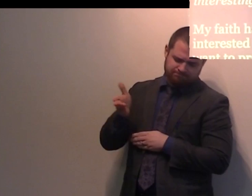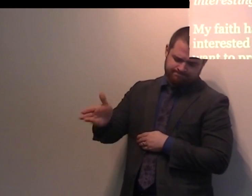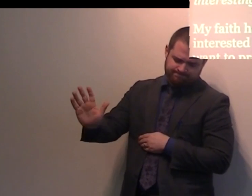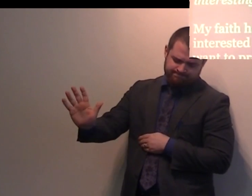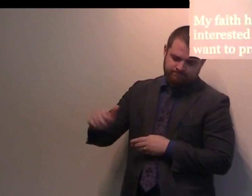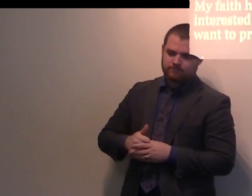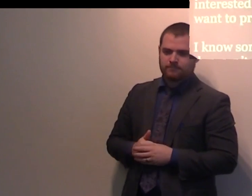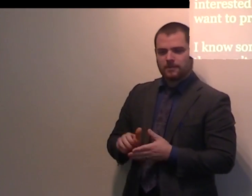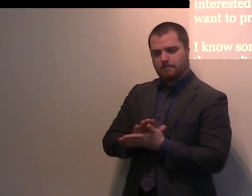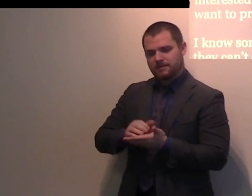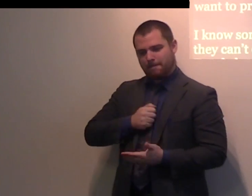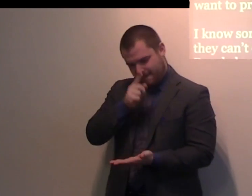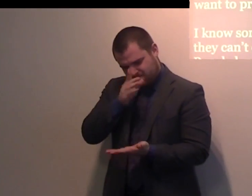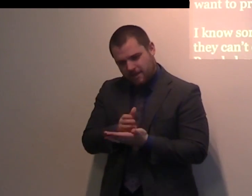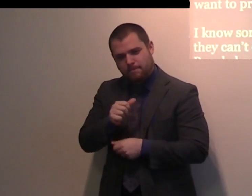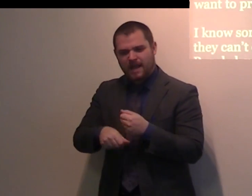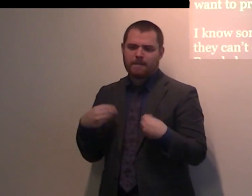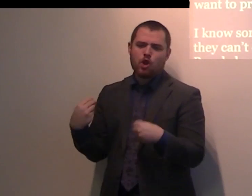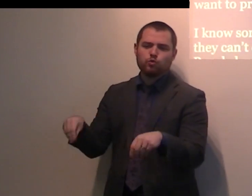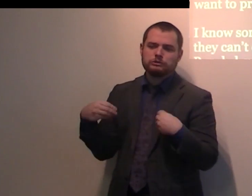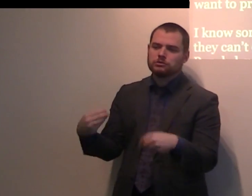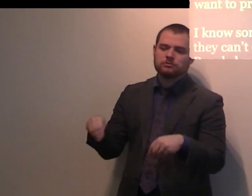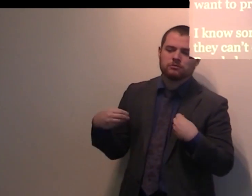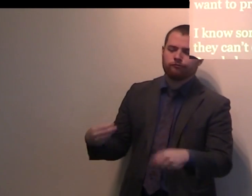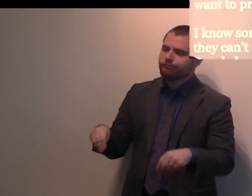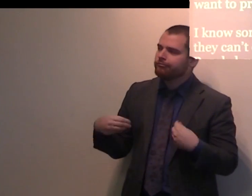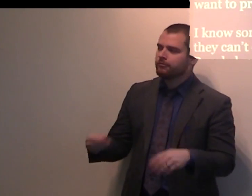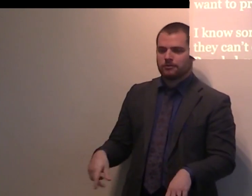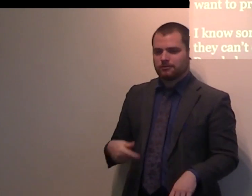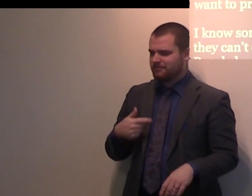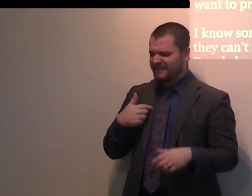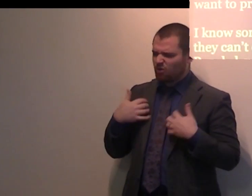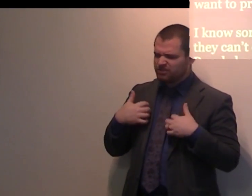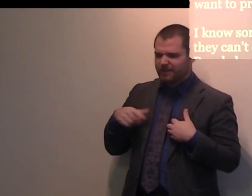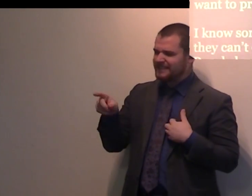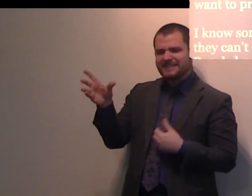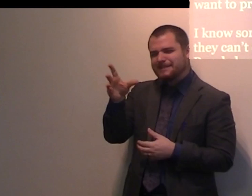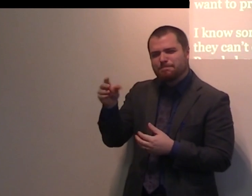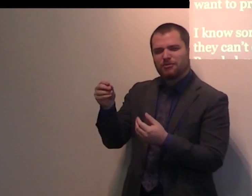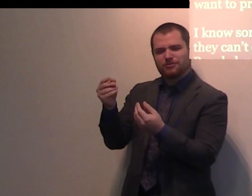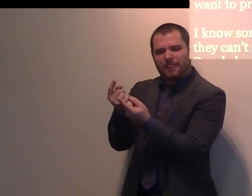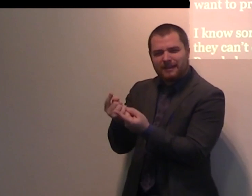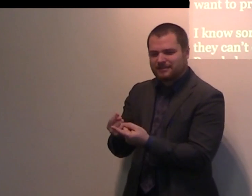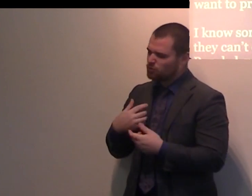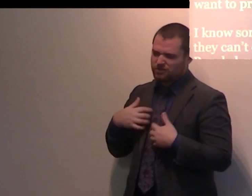My faith has become loose. I am not interested in spiritual things. I do